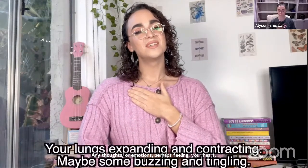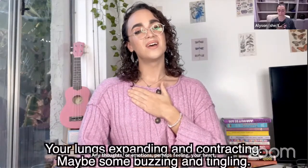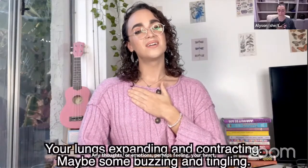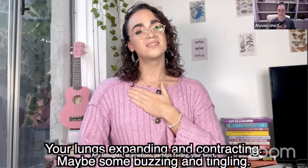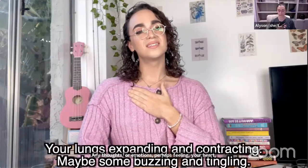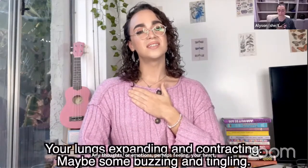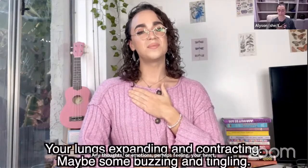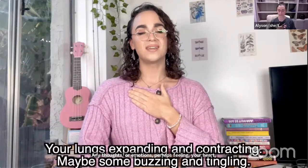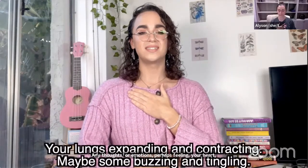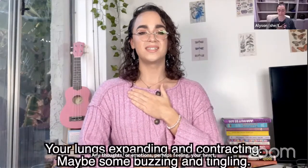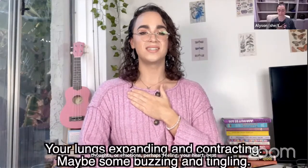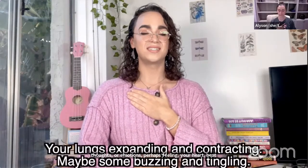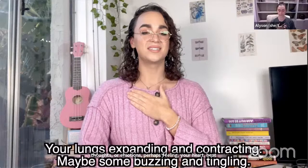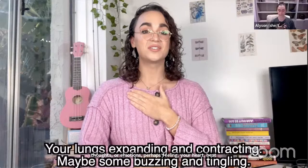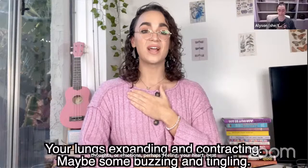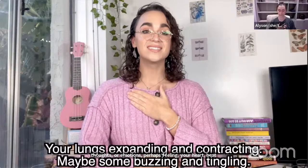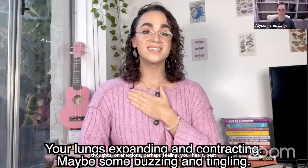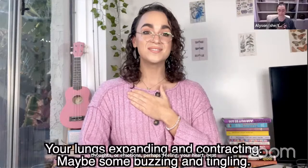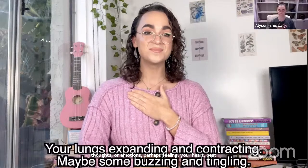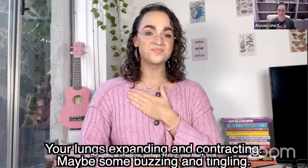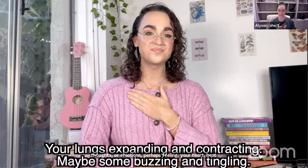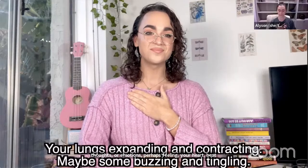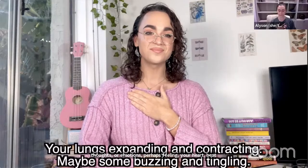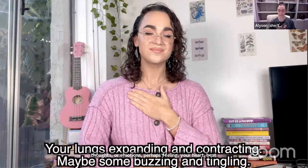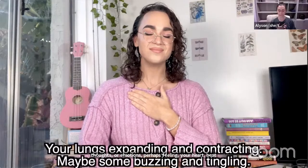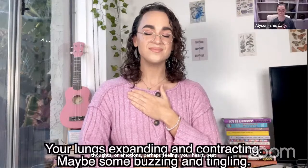Your lungs expanding and contracting.